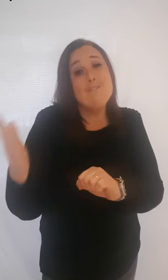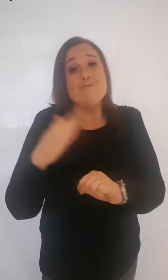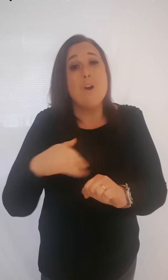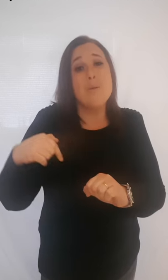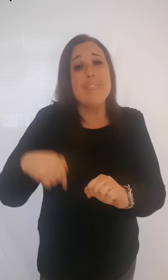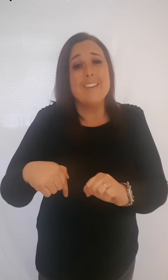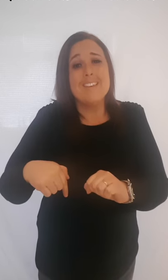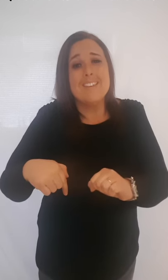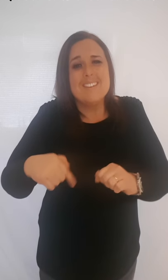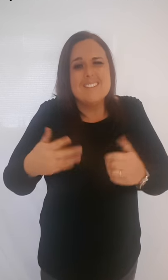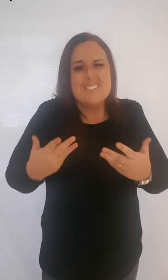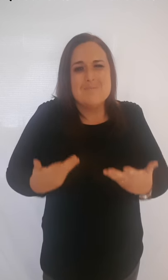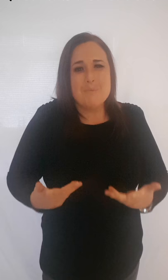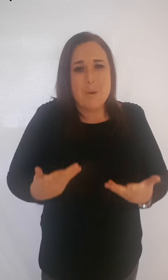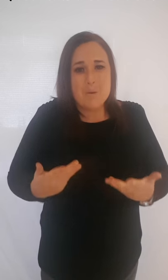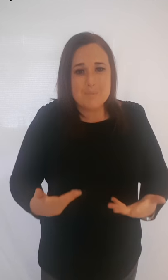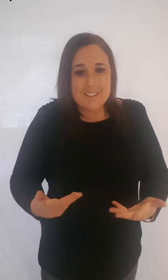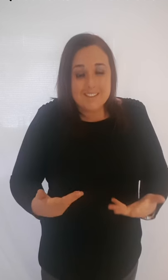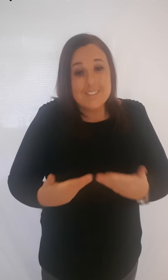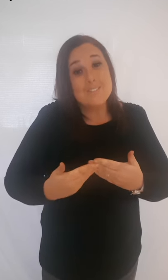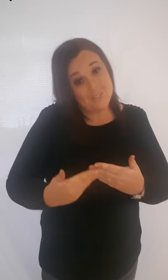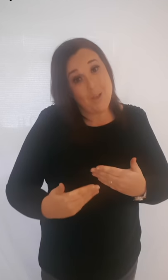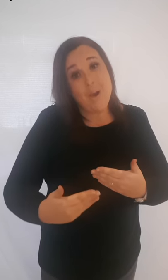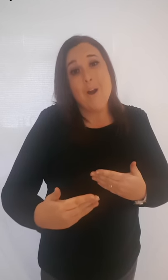from this moment on.